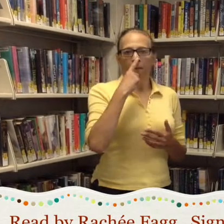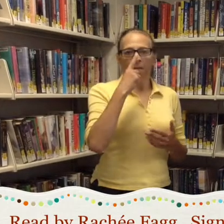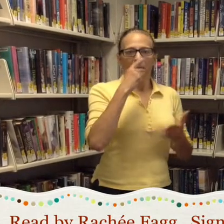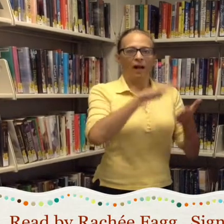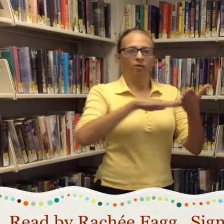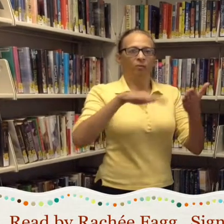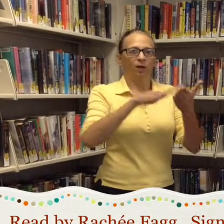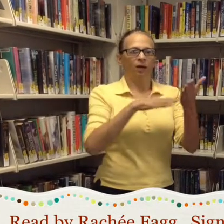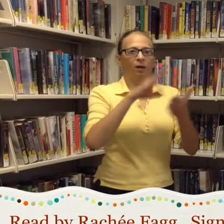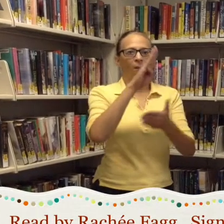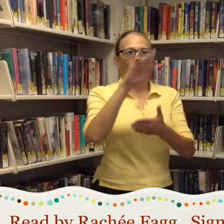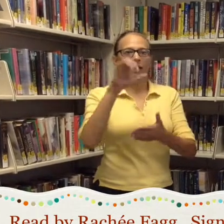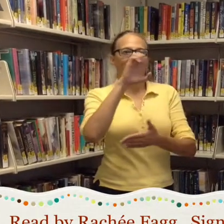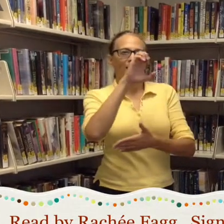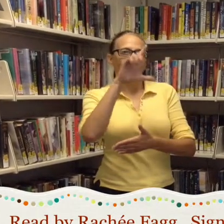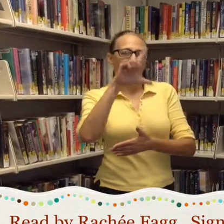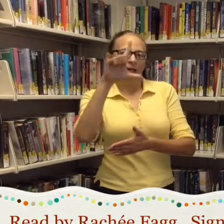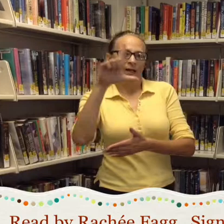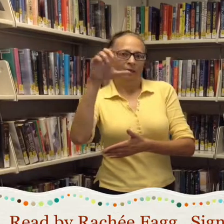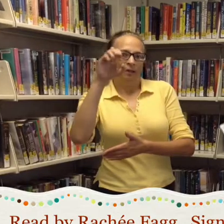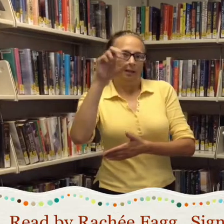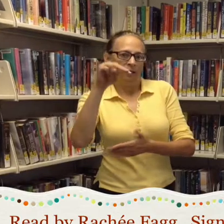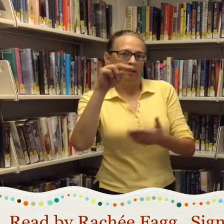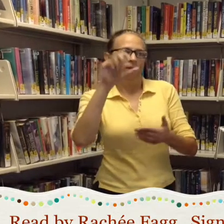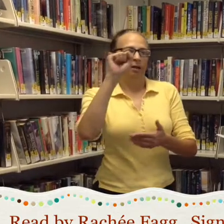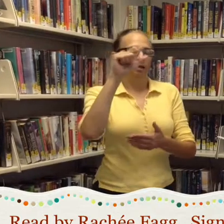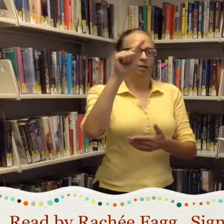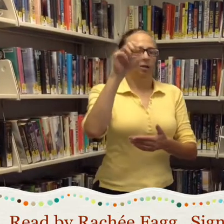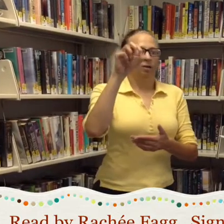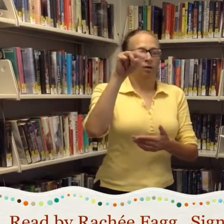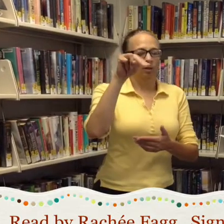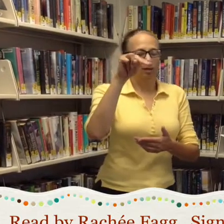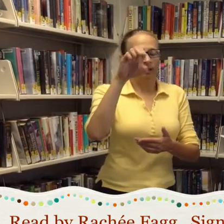Paint by Ellen Stoll Walsh.